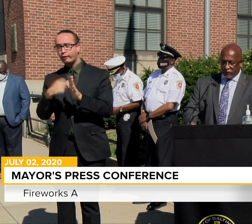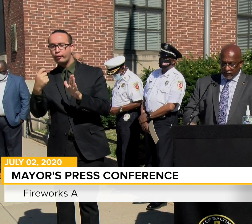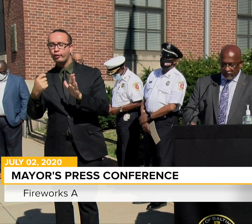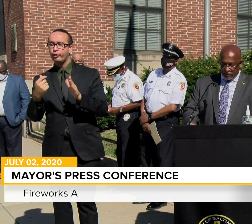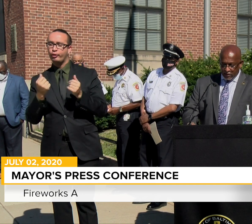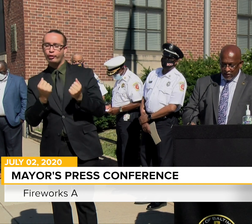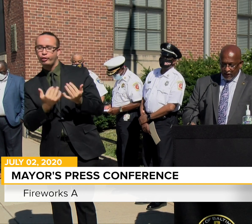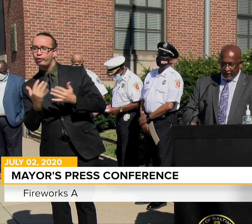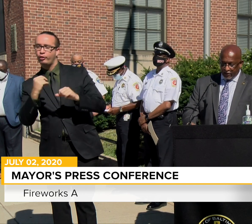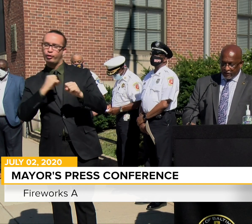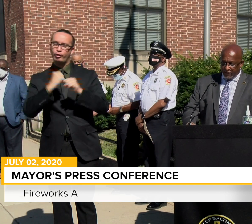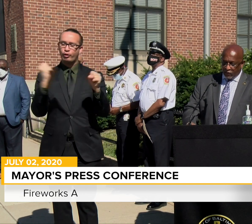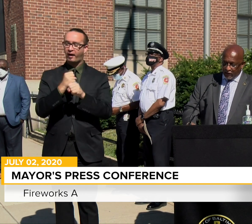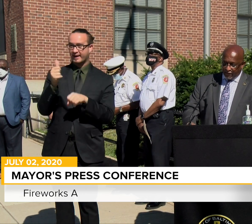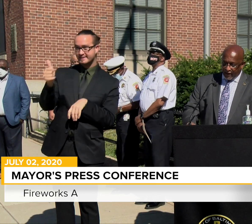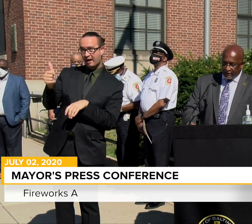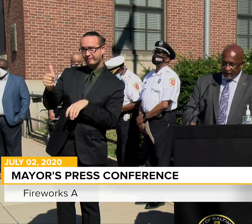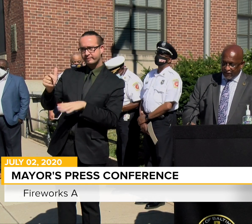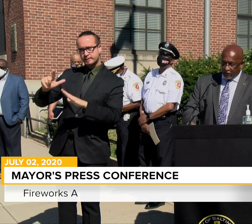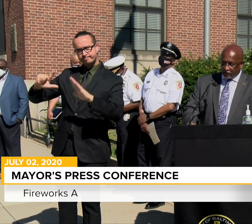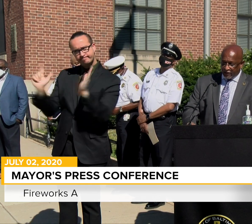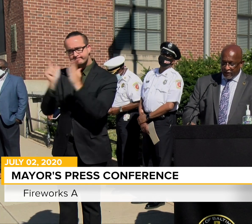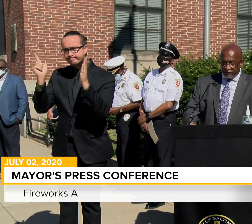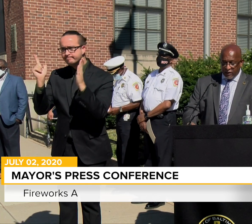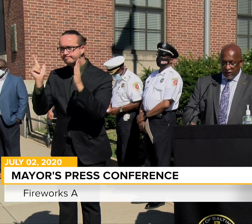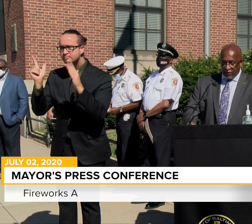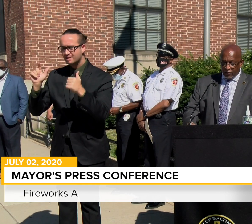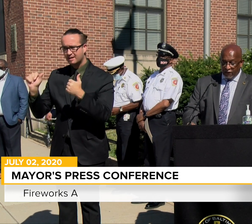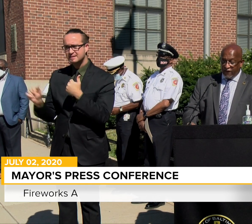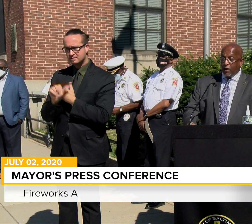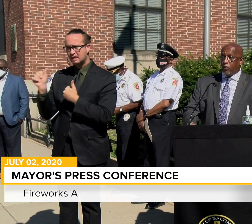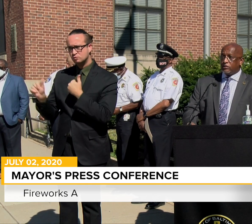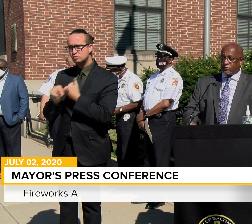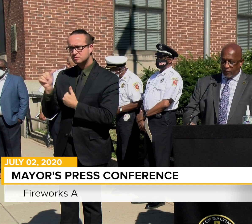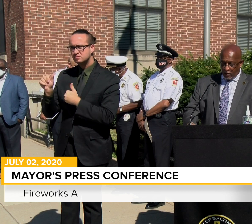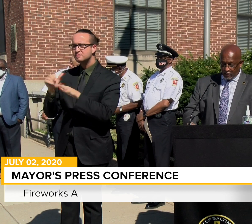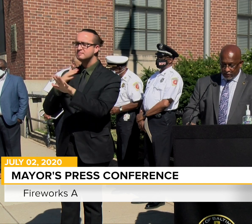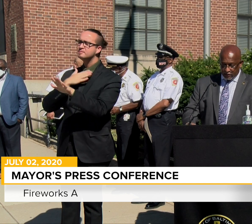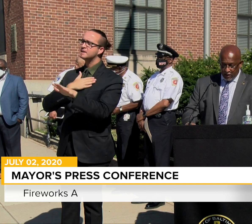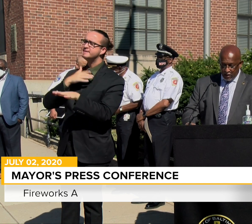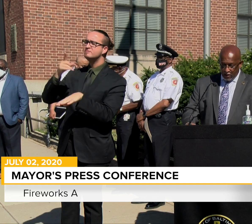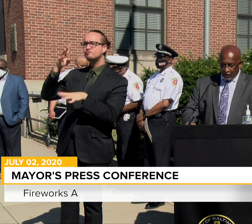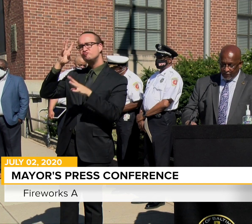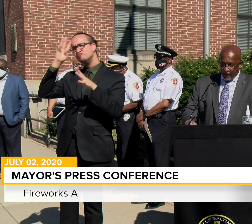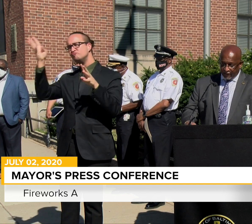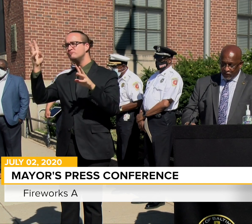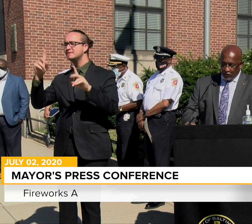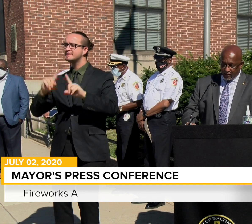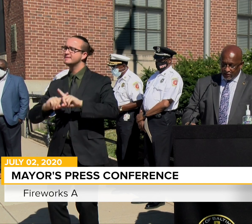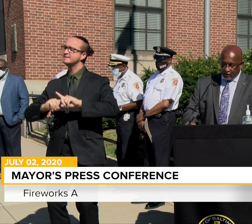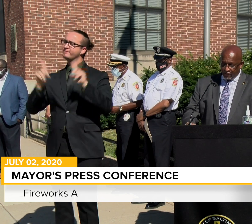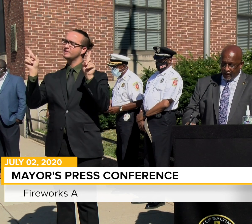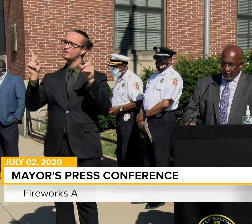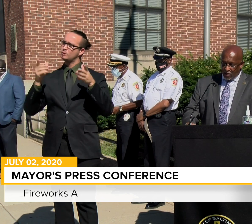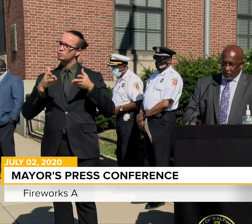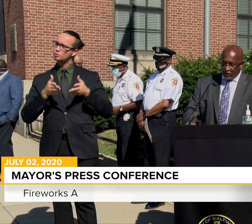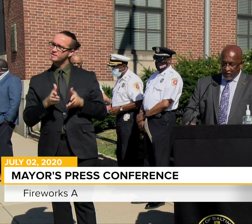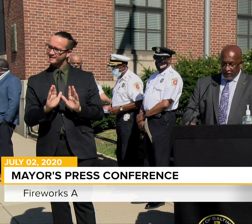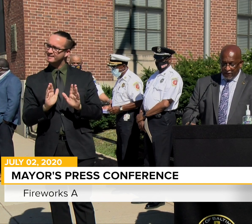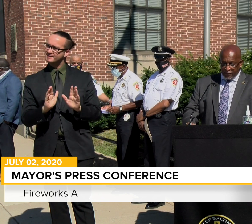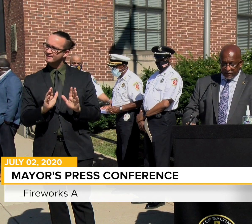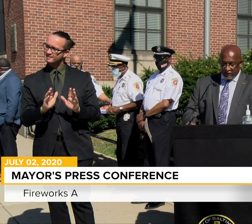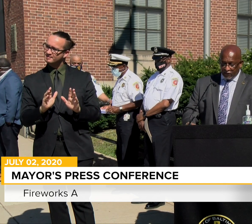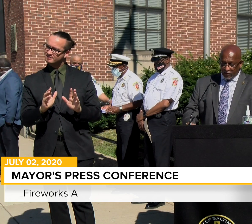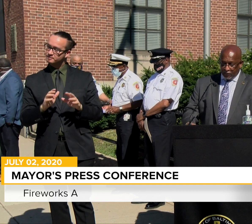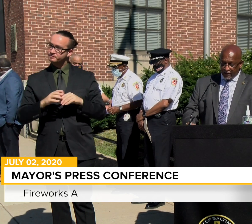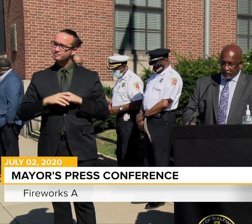and dangerous. I encourage everyone to find safe alternatives in lieu of fireworks and sparklers. Over the past few weeks, if not longer,